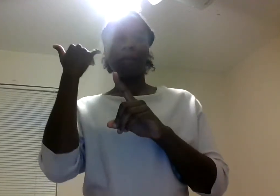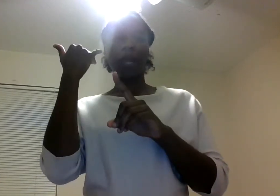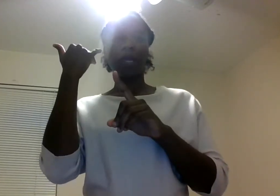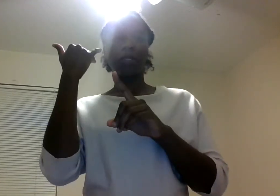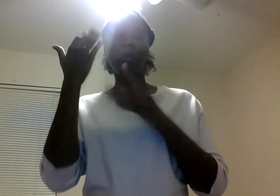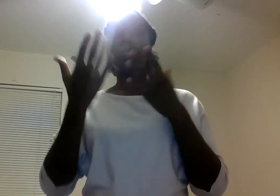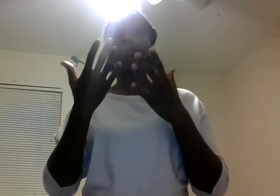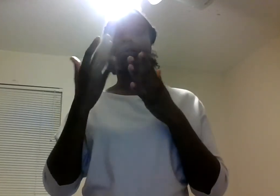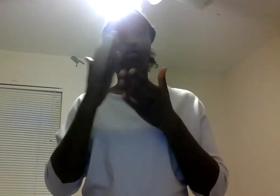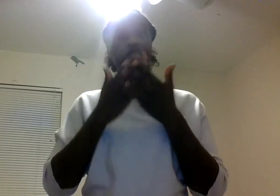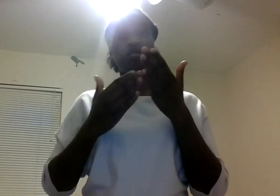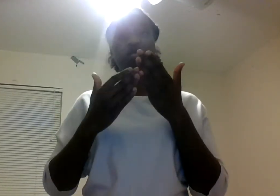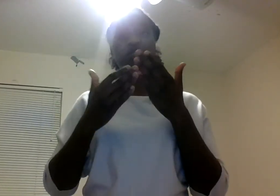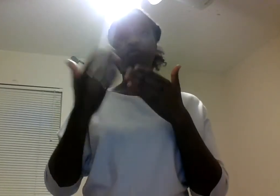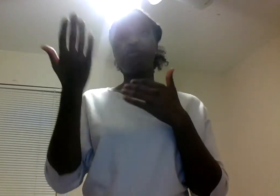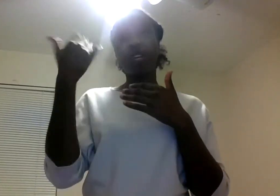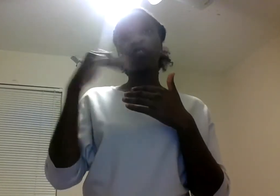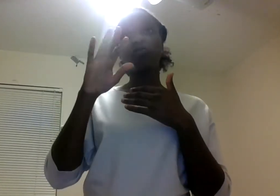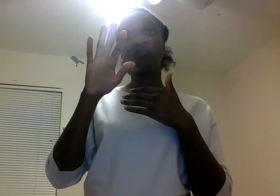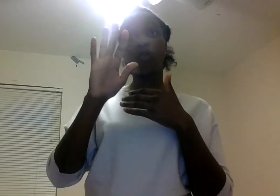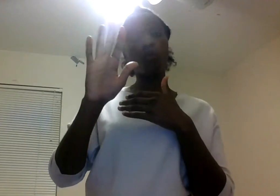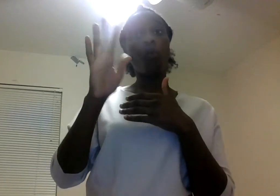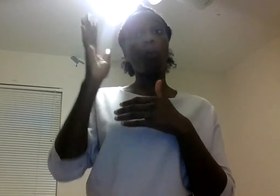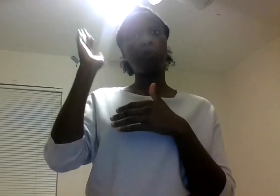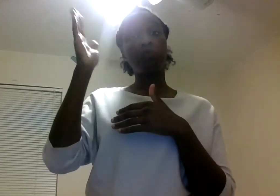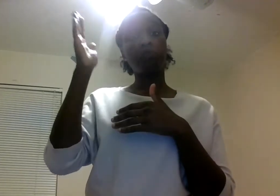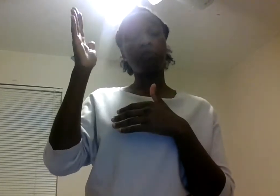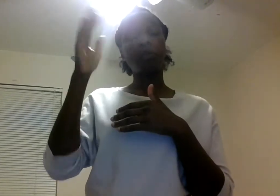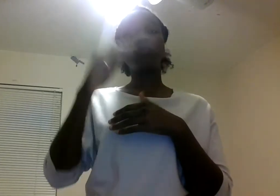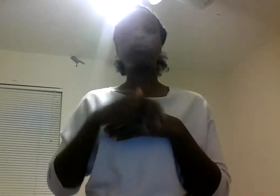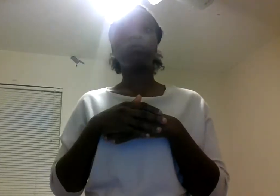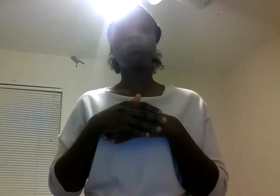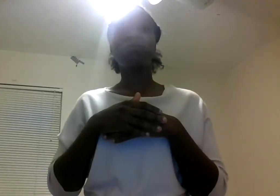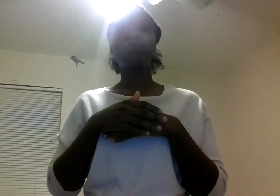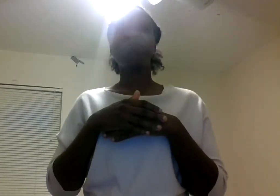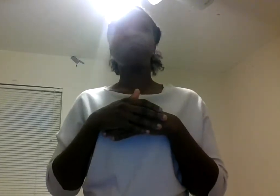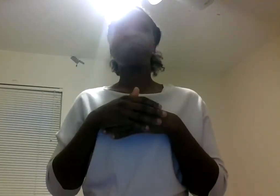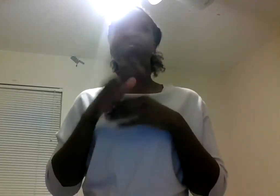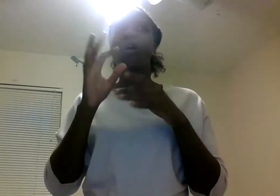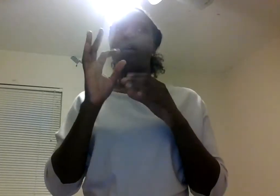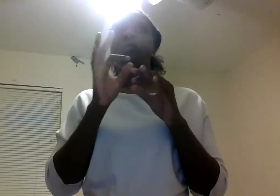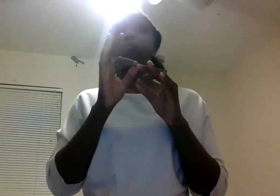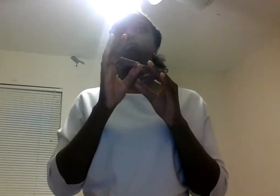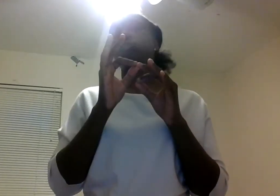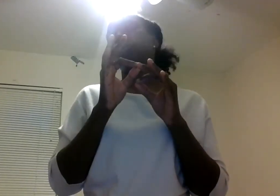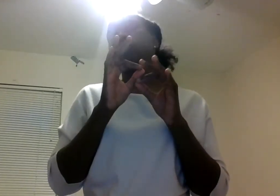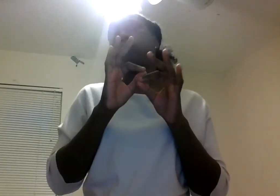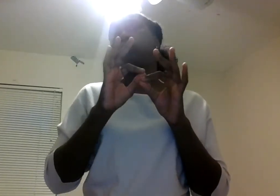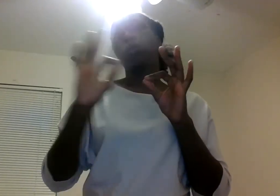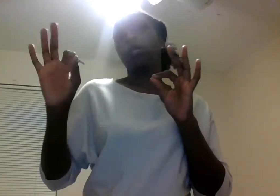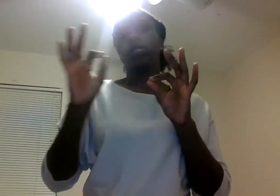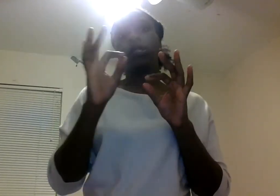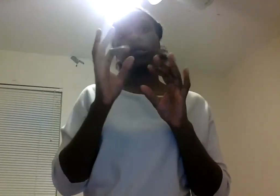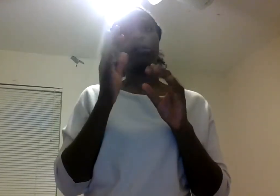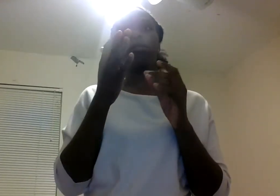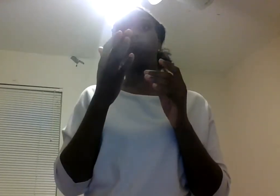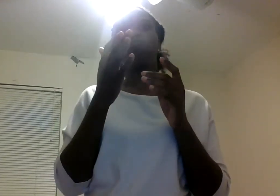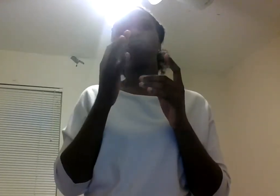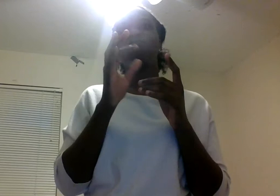cliché sentence that most speakers use to introduce their topic. They say something like, "Good morning, good afternoon, my